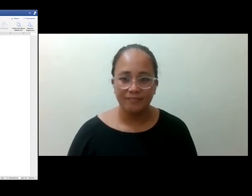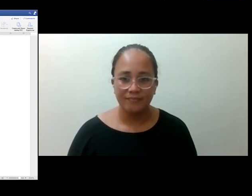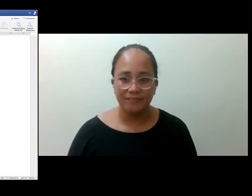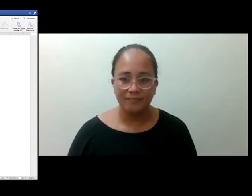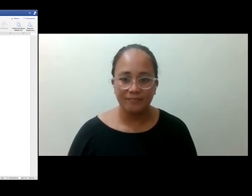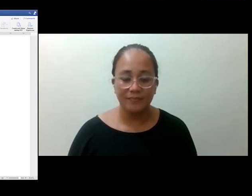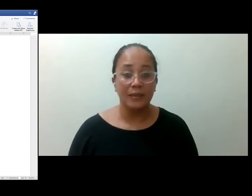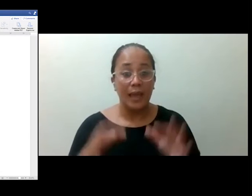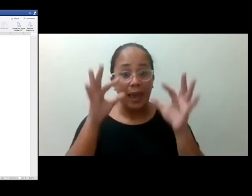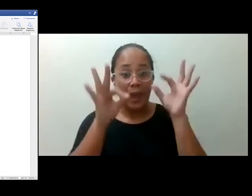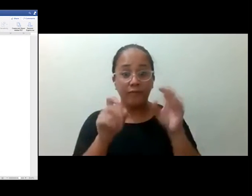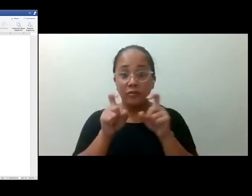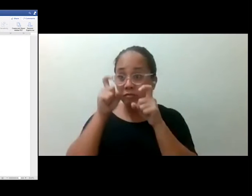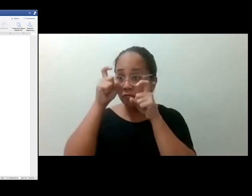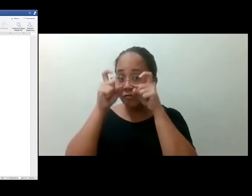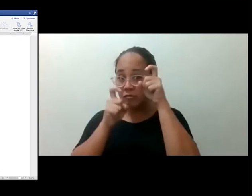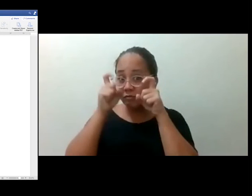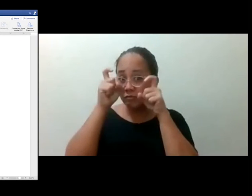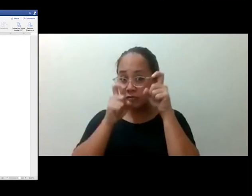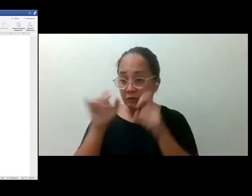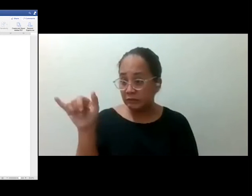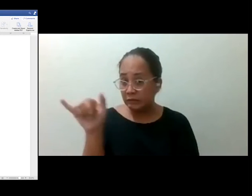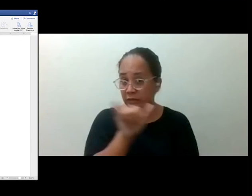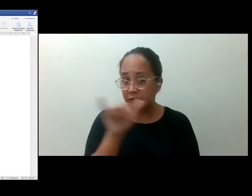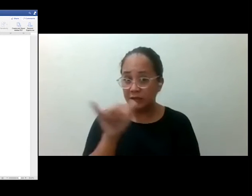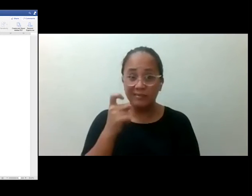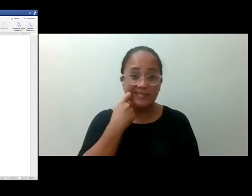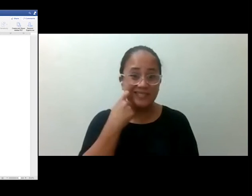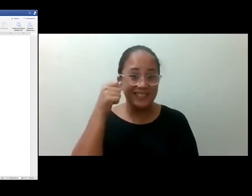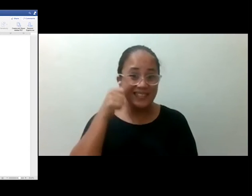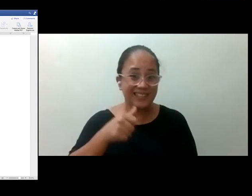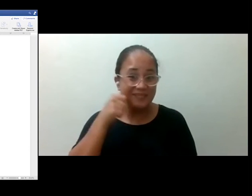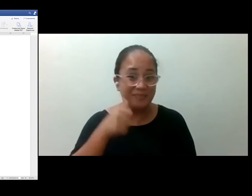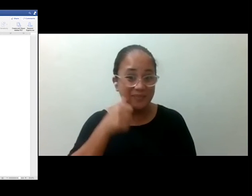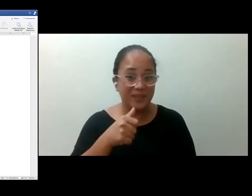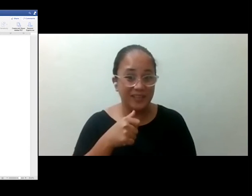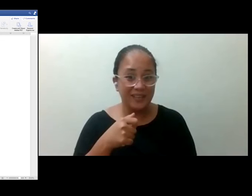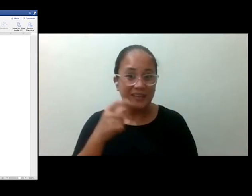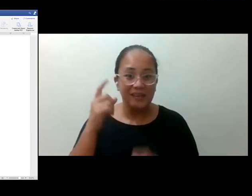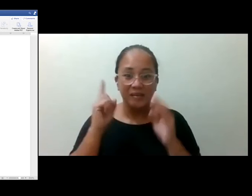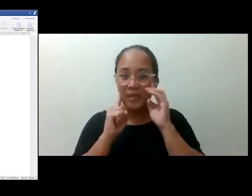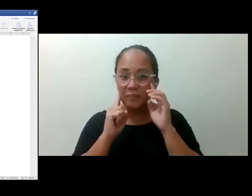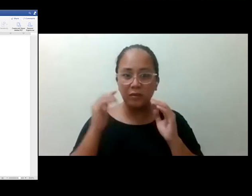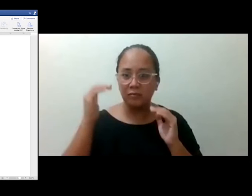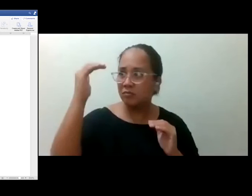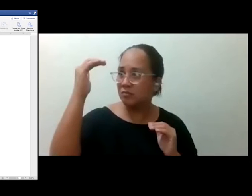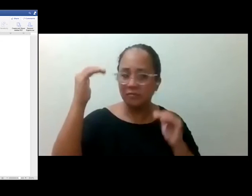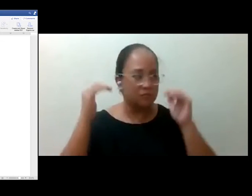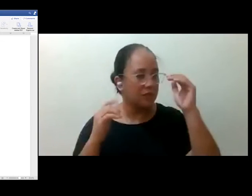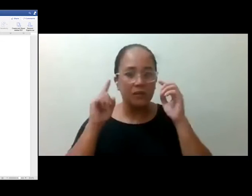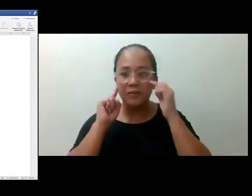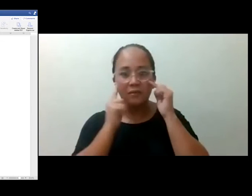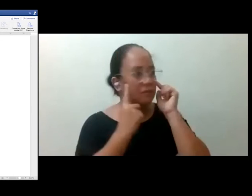And if the facial expression is similar to what Ember used, you may need to show the head going side to